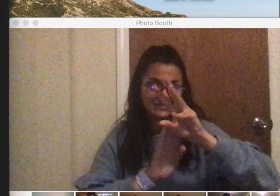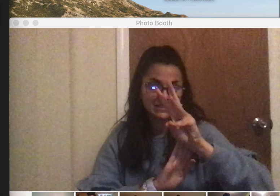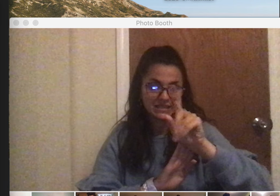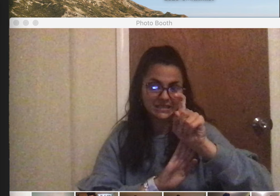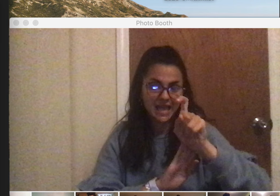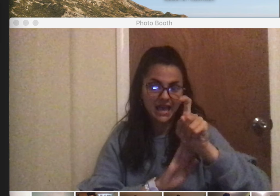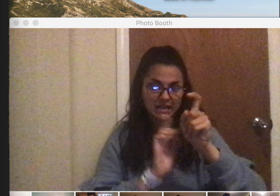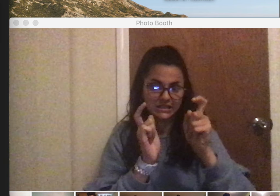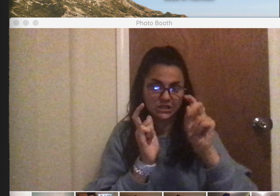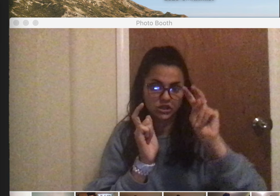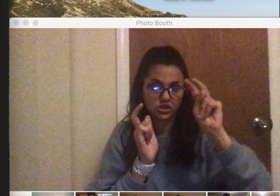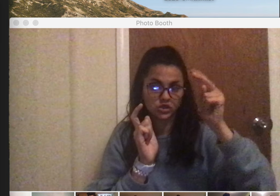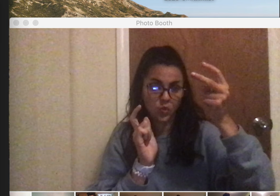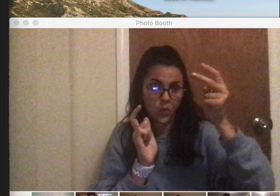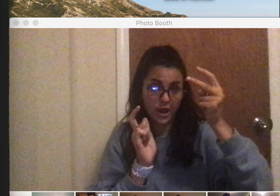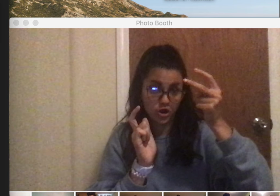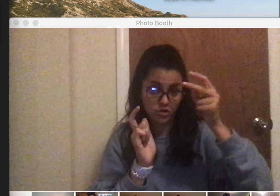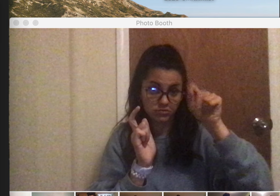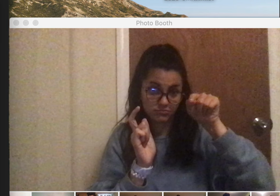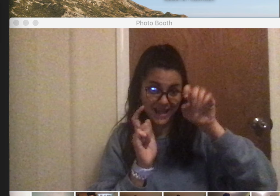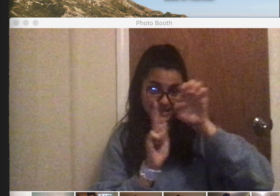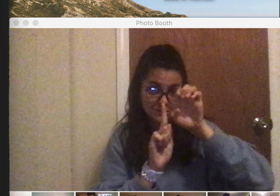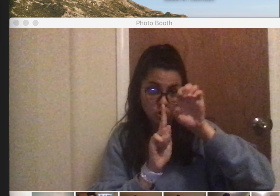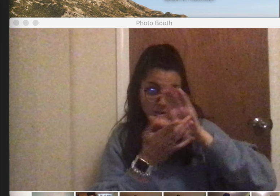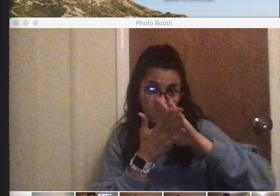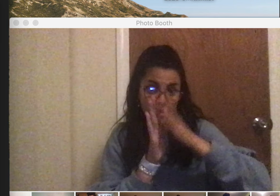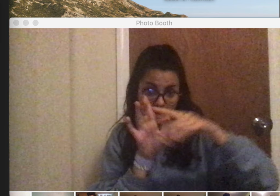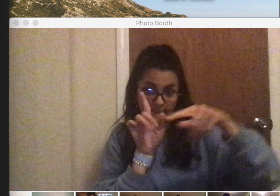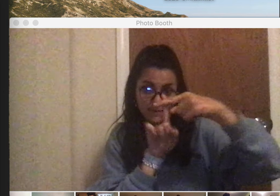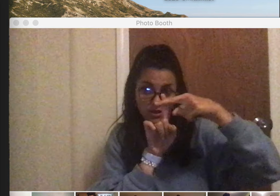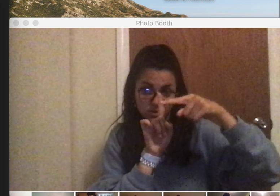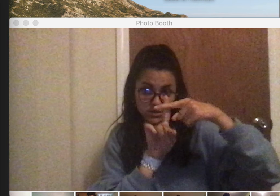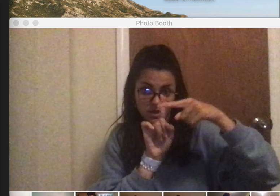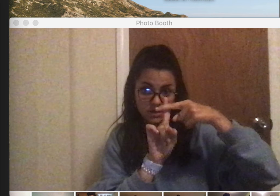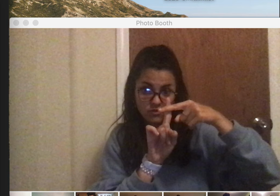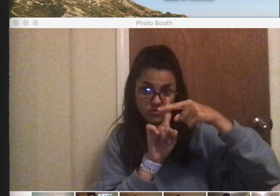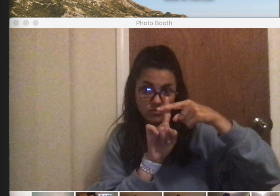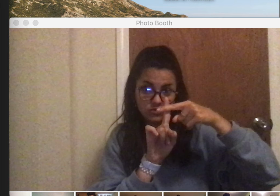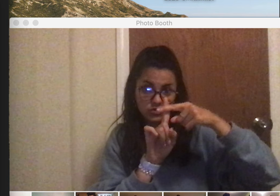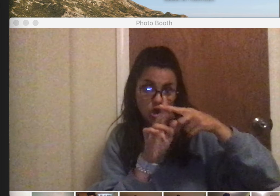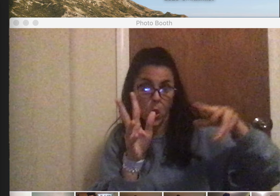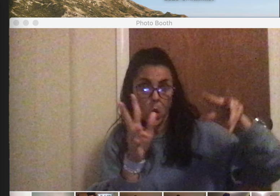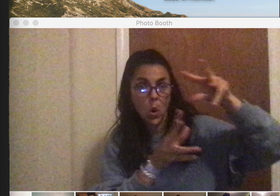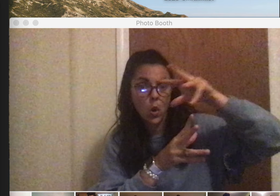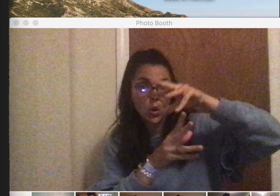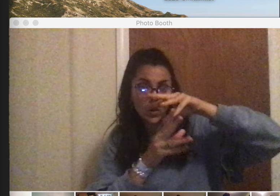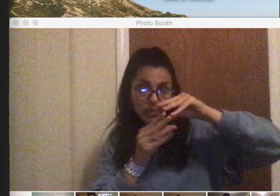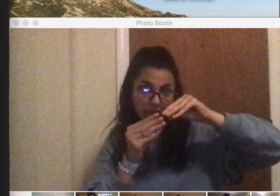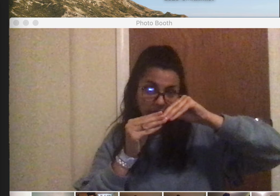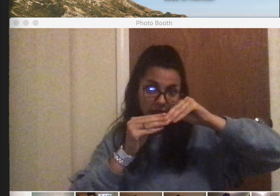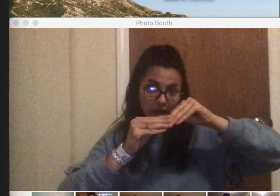So now we are going to be squaring. I'm going to box in what I'm squaring, which is this piece here.